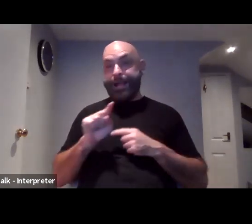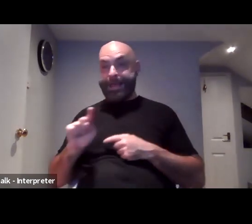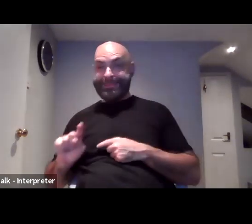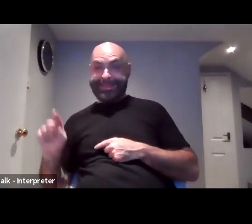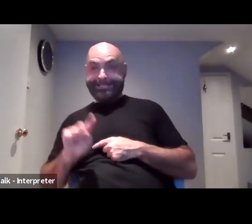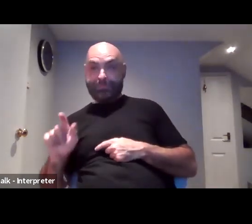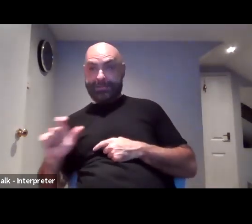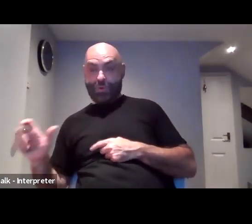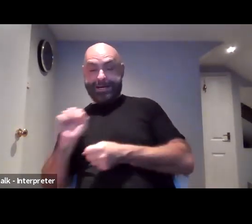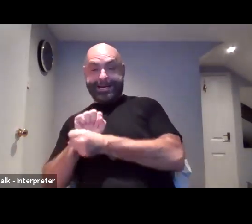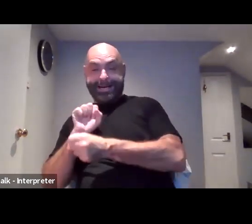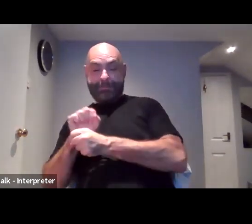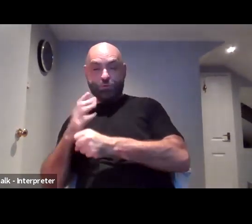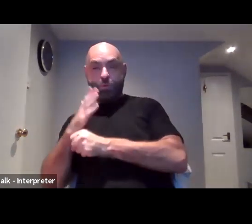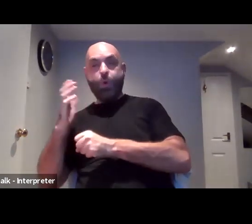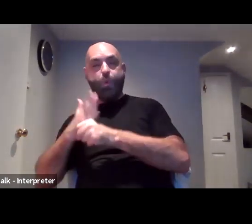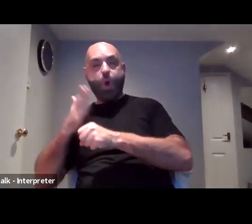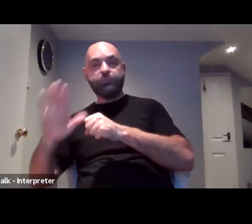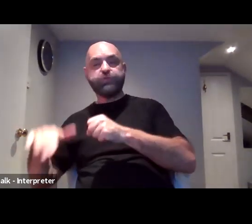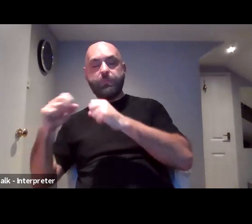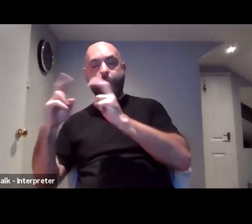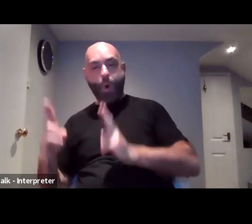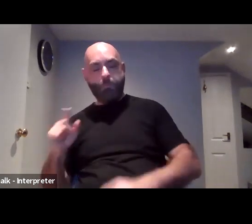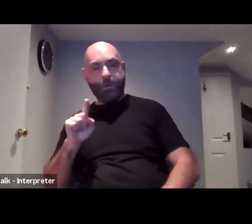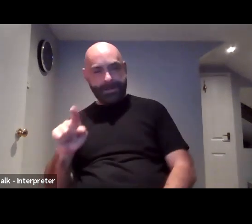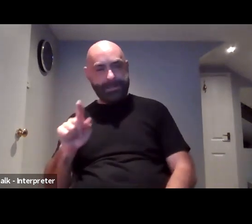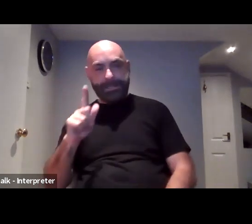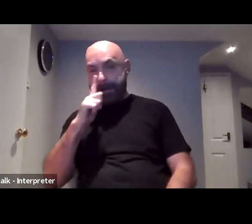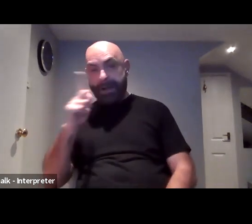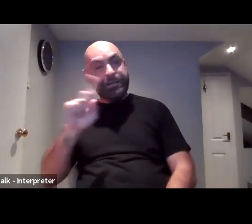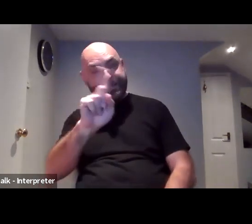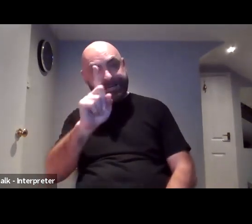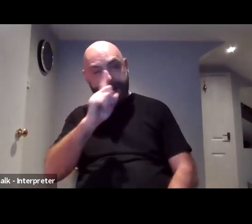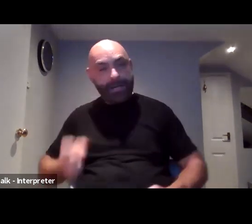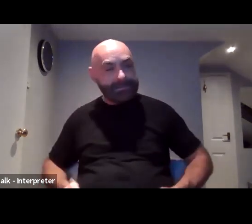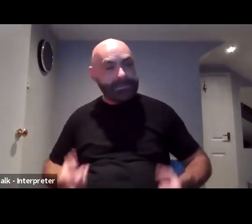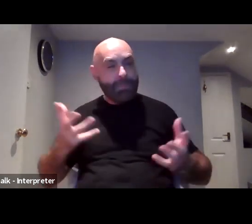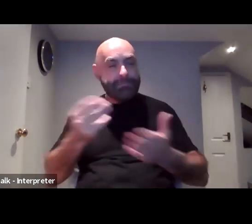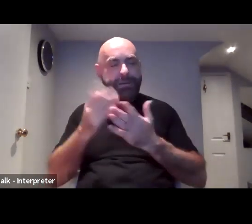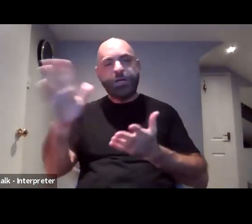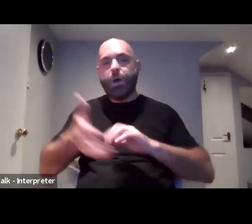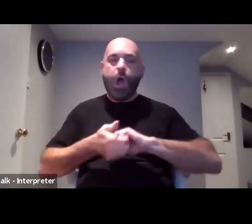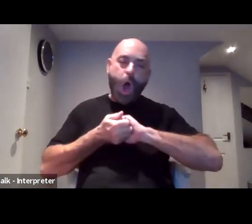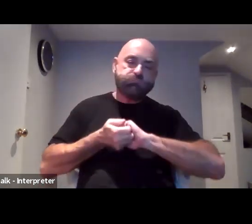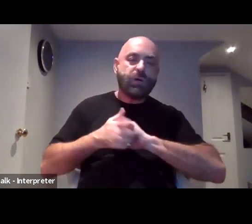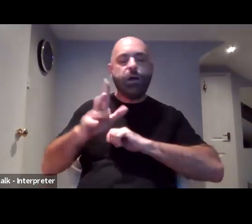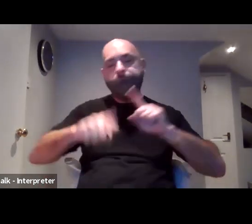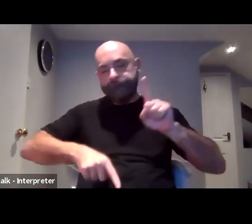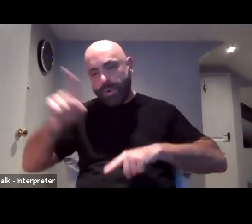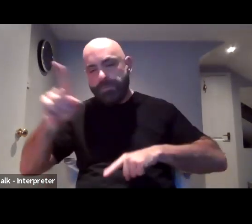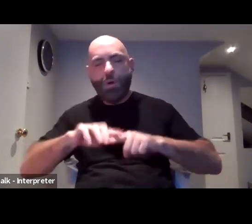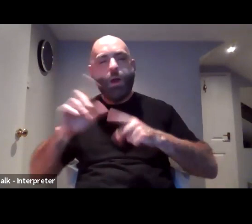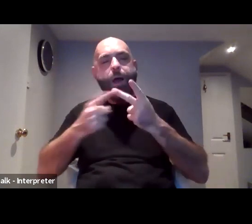their jobs and can work from home, and in fact can't spend money going to the opera or football or